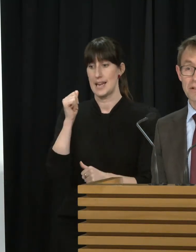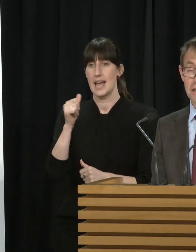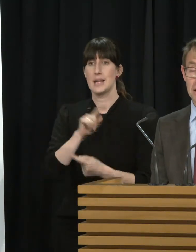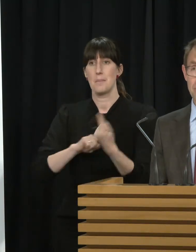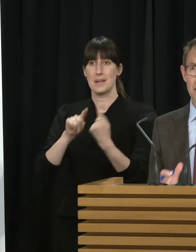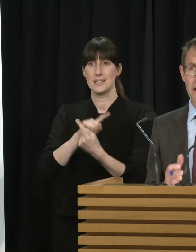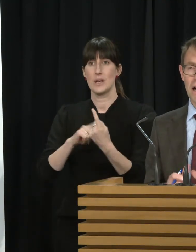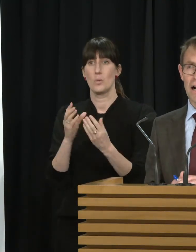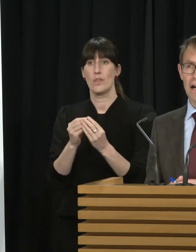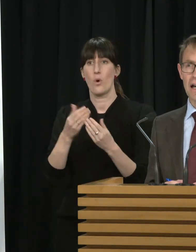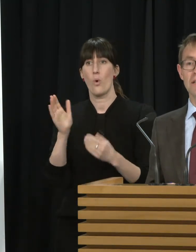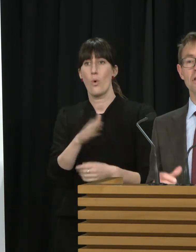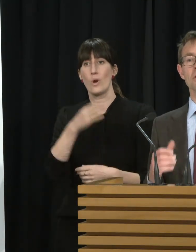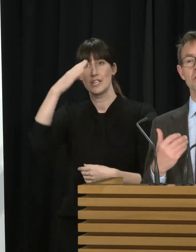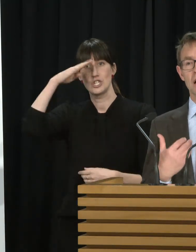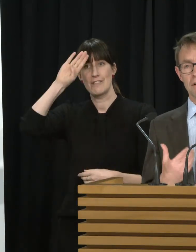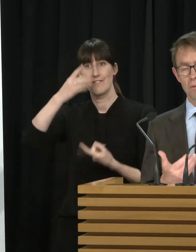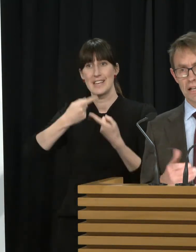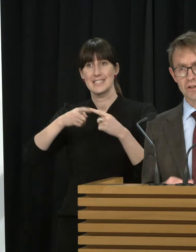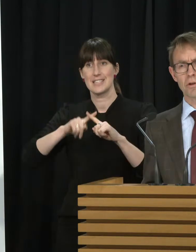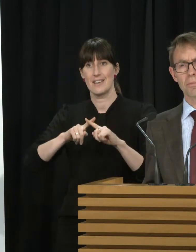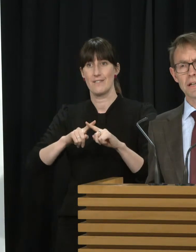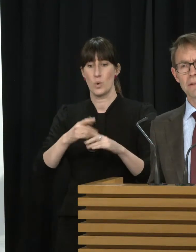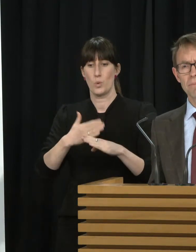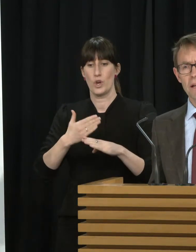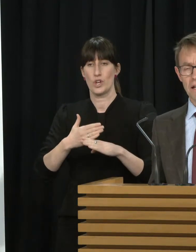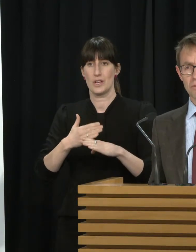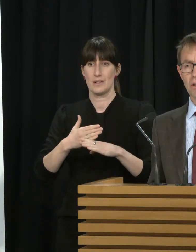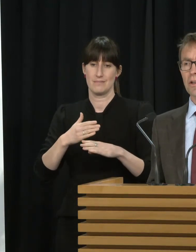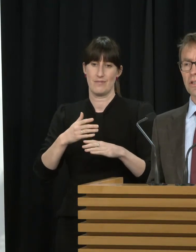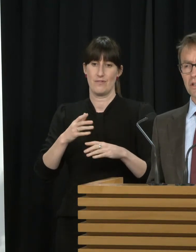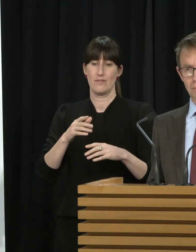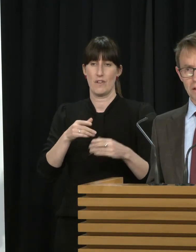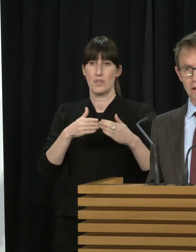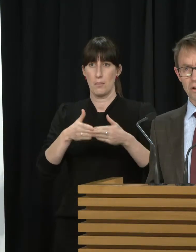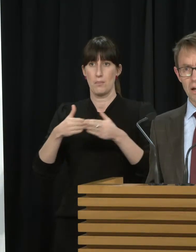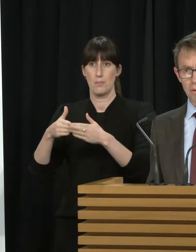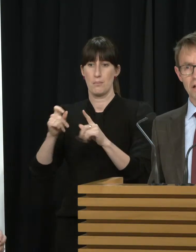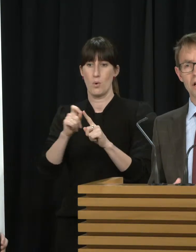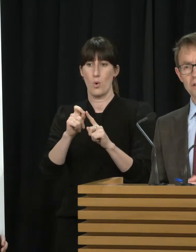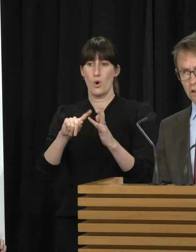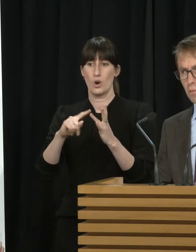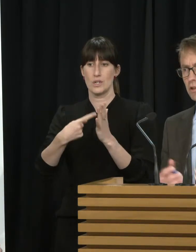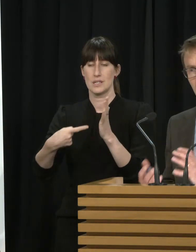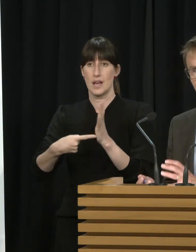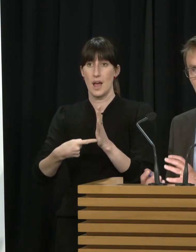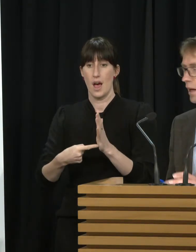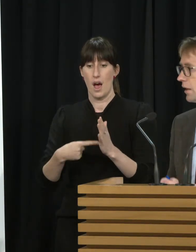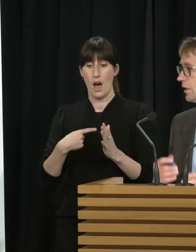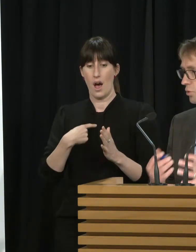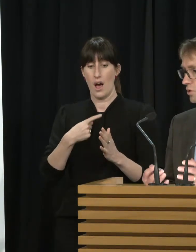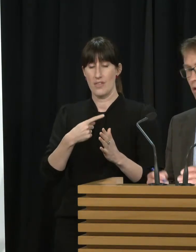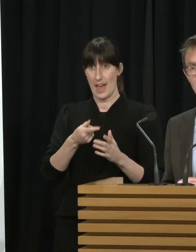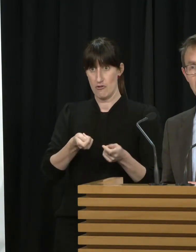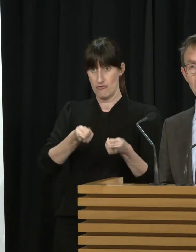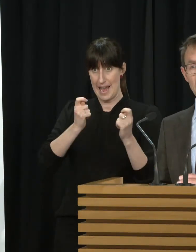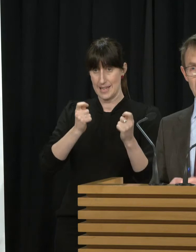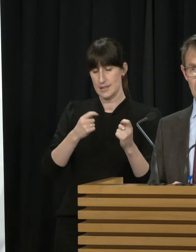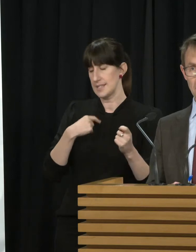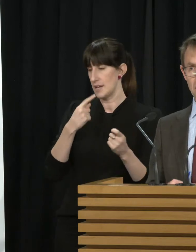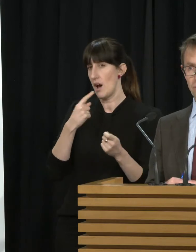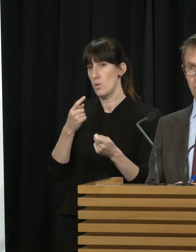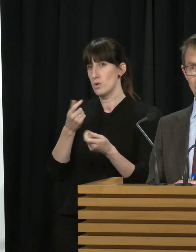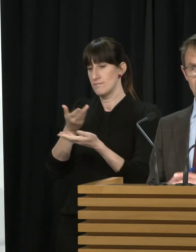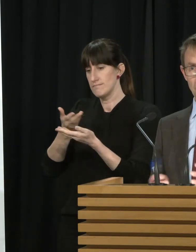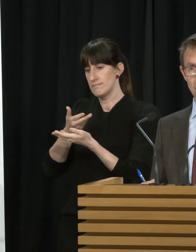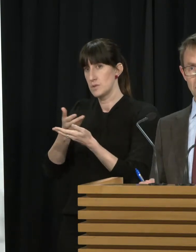weeks previously, and this was raised with me as whether this is something that could happen, and I said I would take that back, talk to the team,